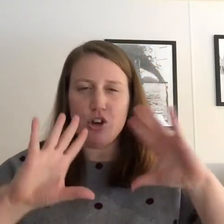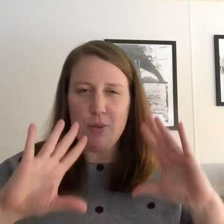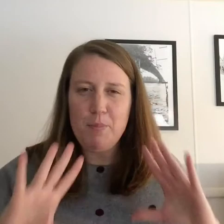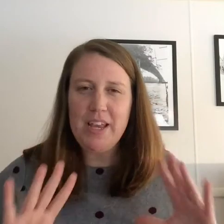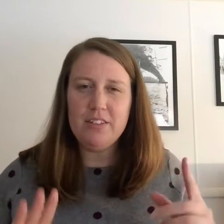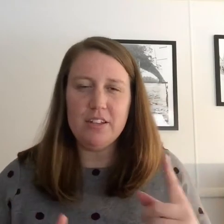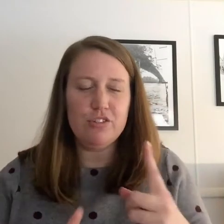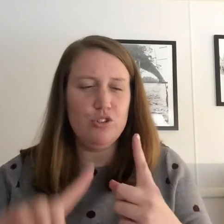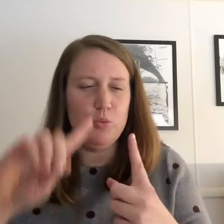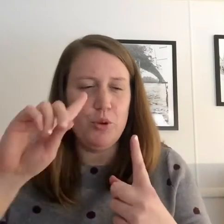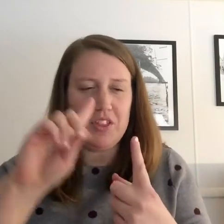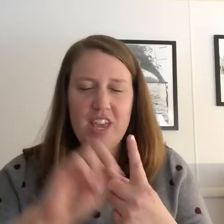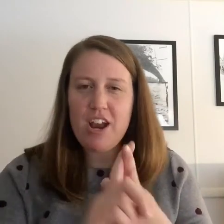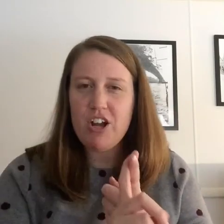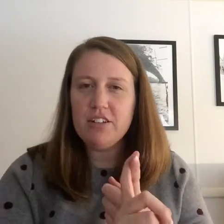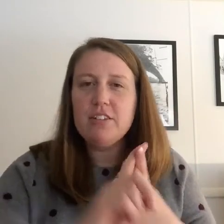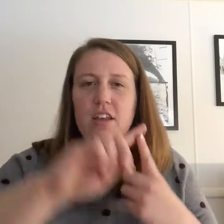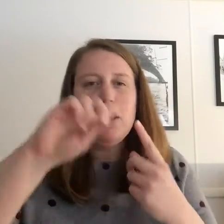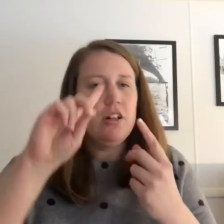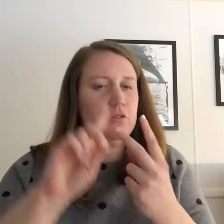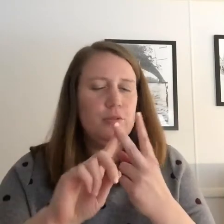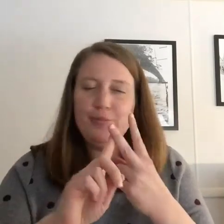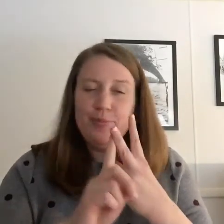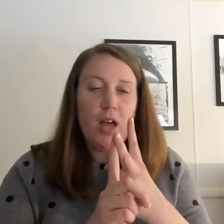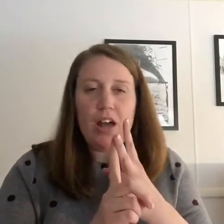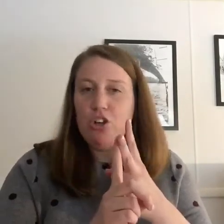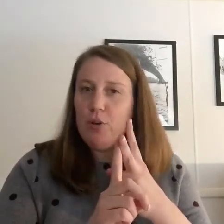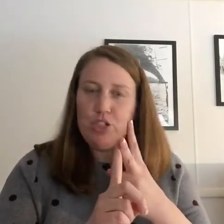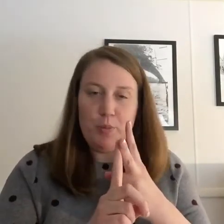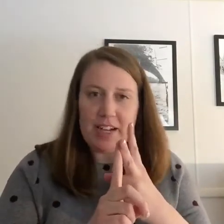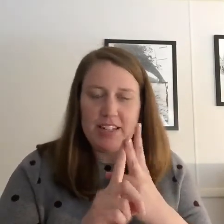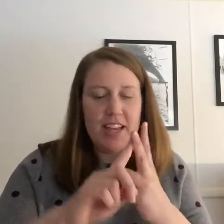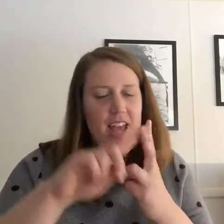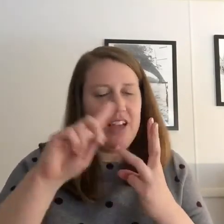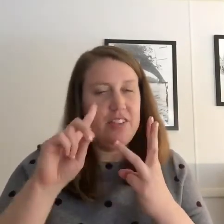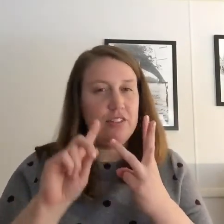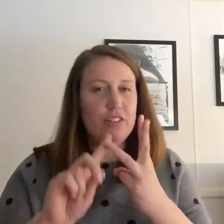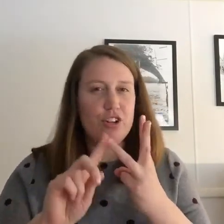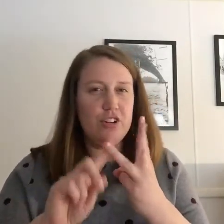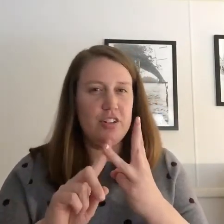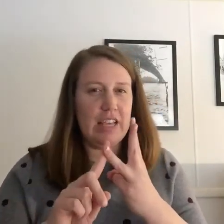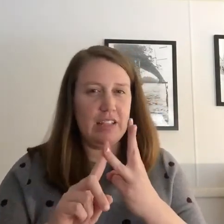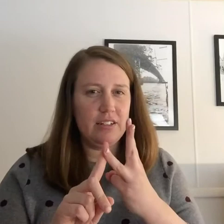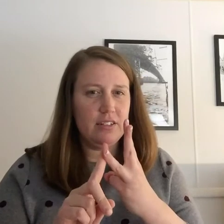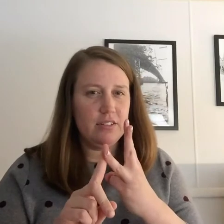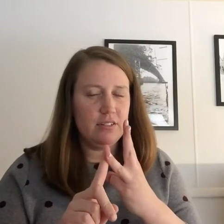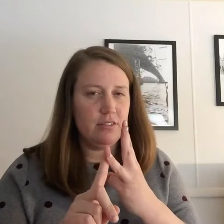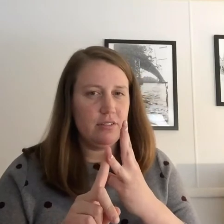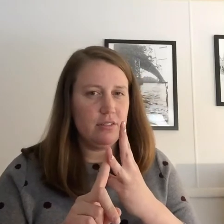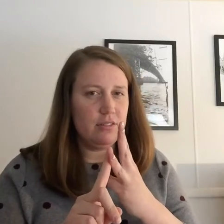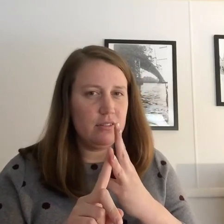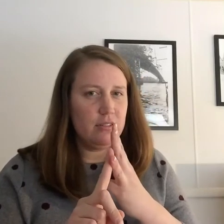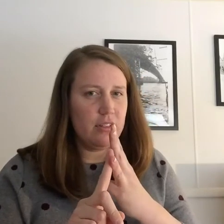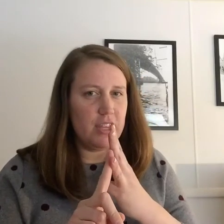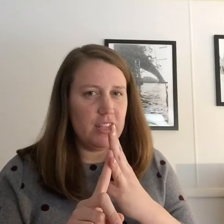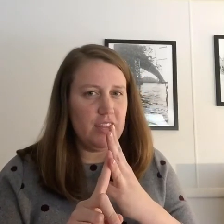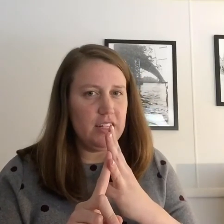amazing soup with carrots. I don't know what you picked. And this third thing. Think of it.